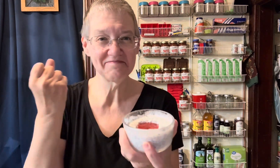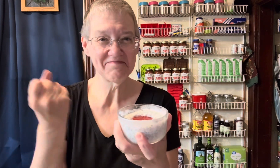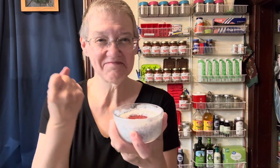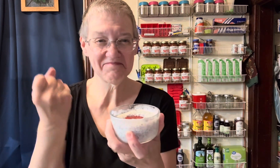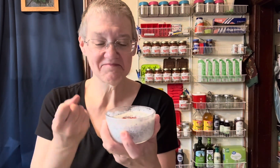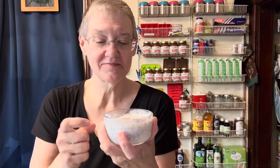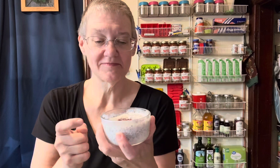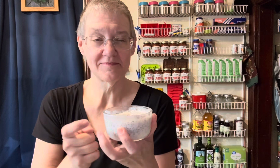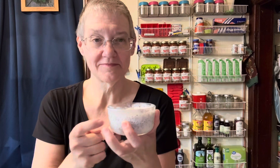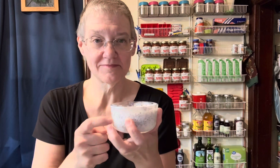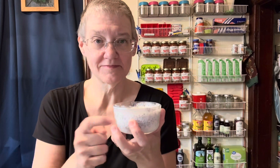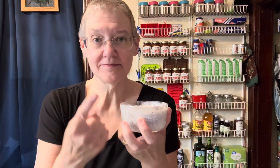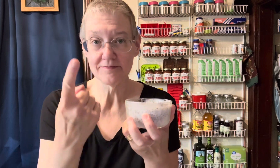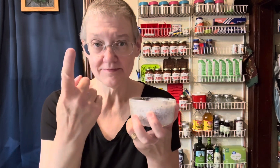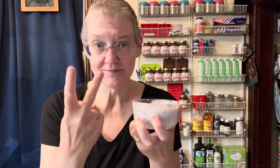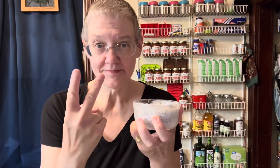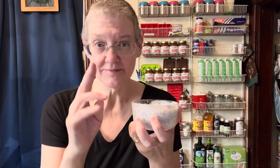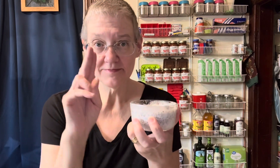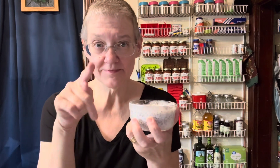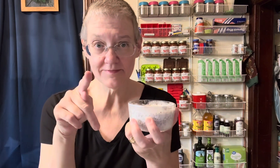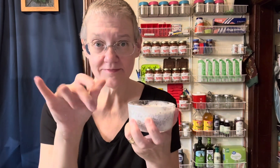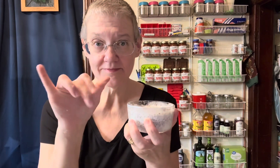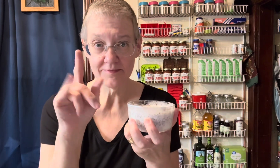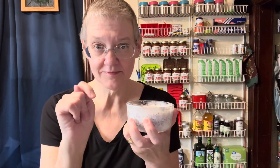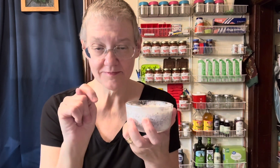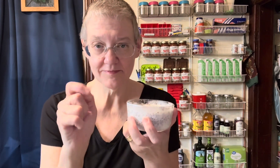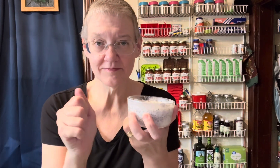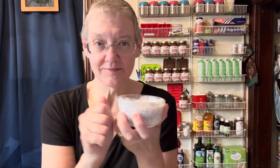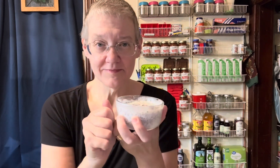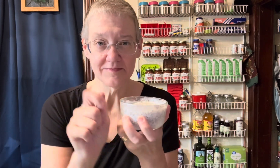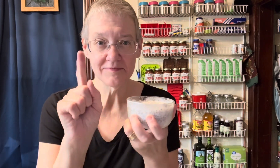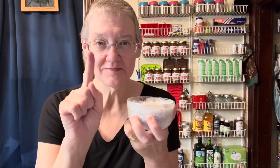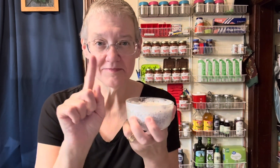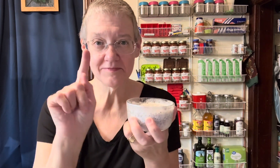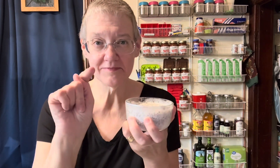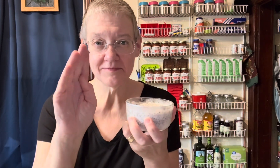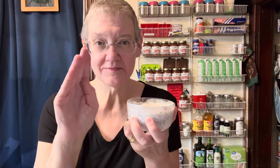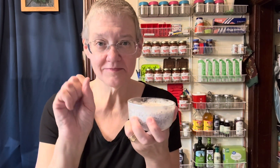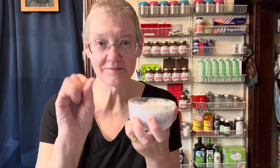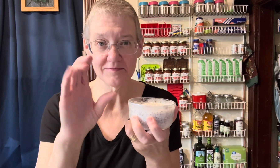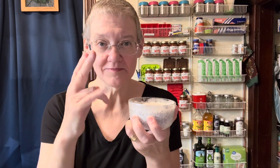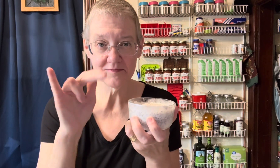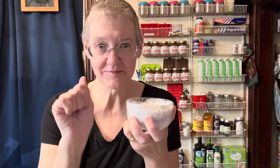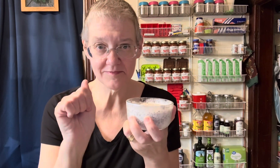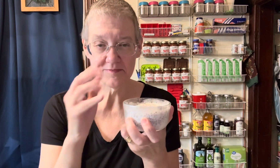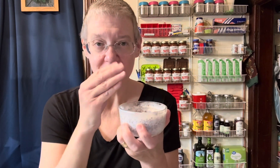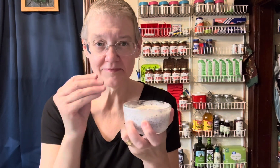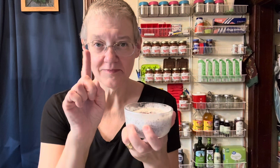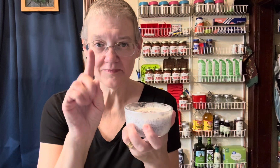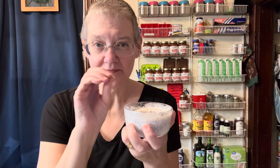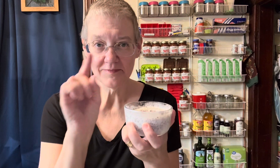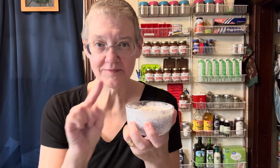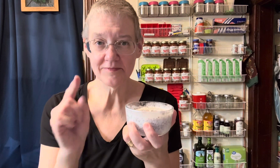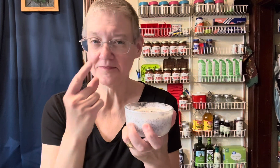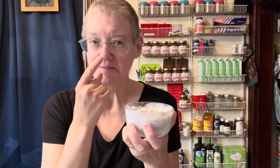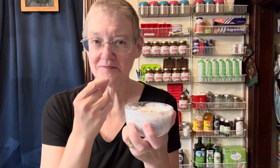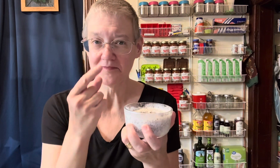strawberries because today's Saturday. This is half a cup of yogurt with 1 tablespoon of chia seeds and 1 ounce